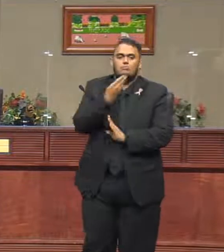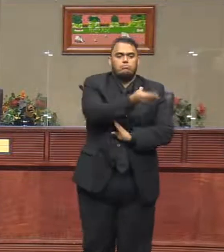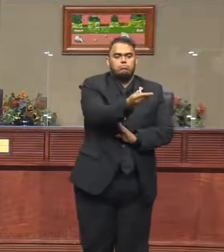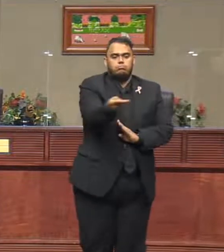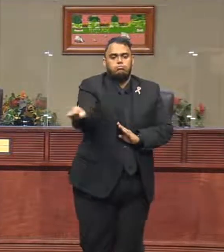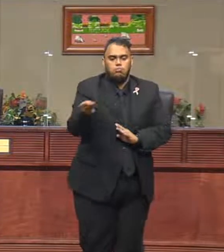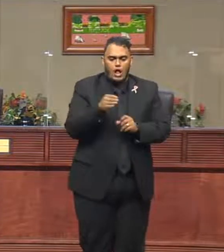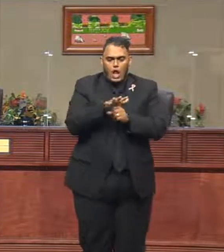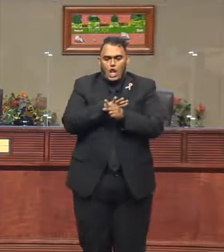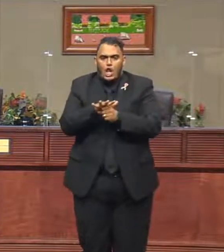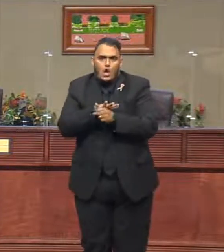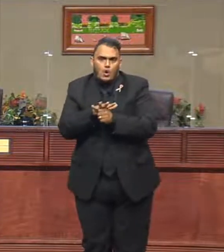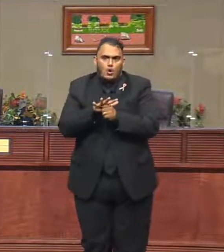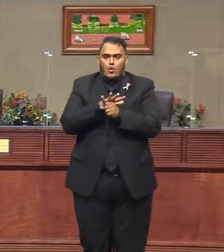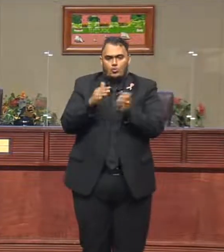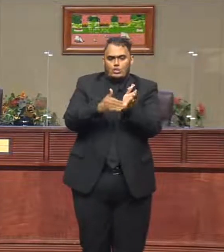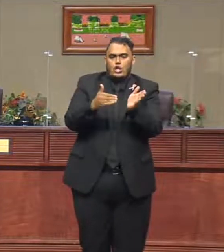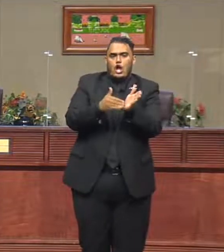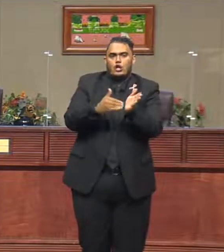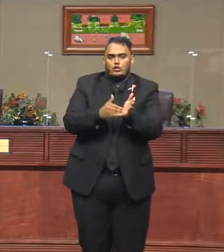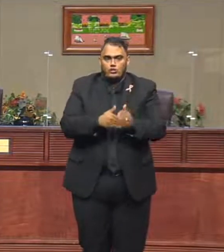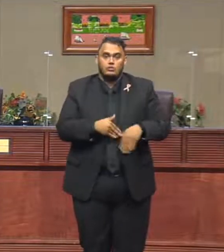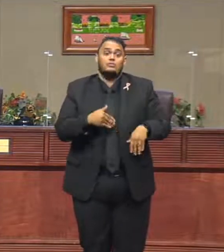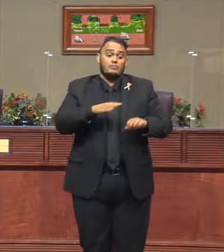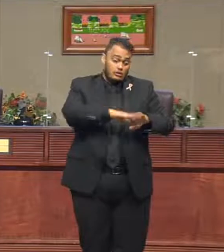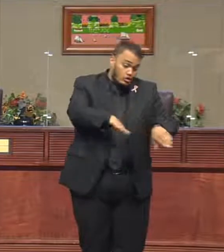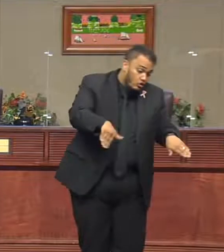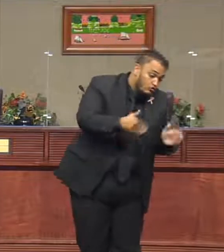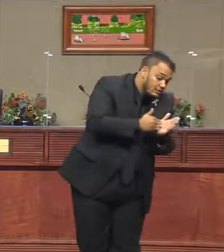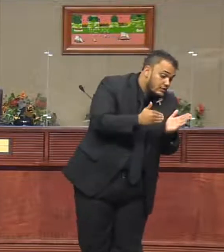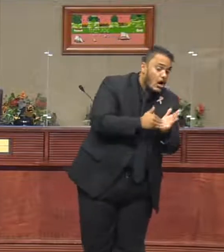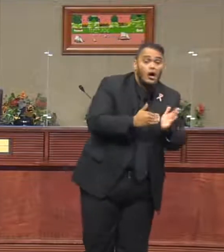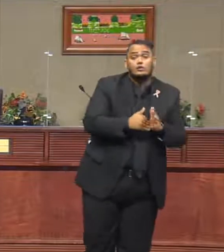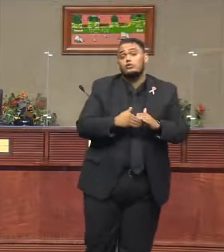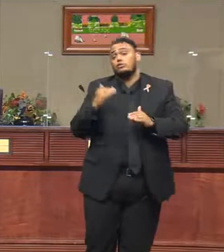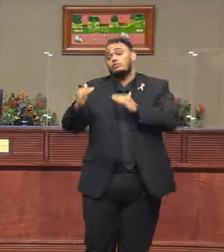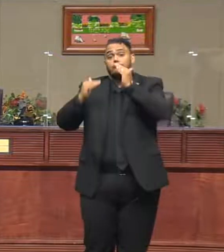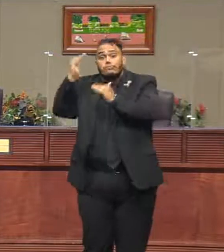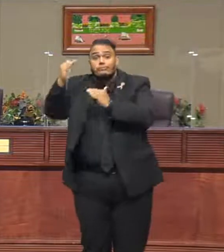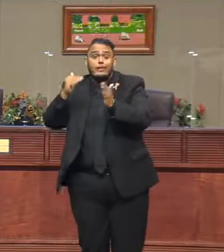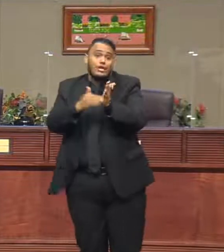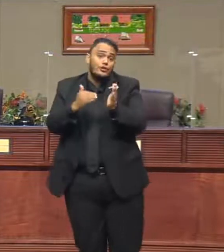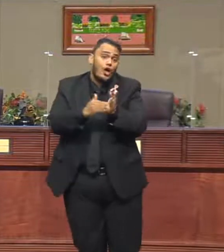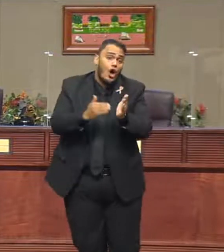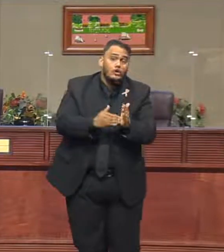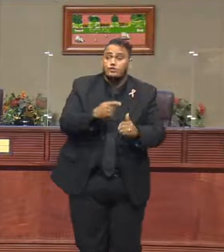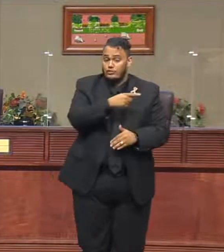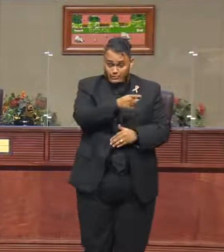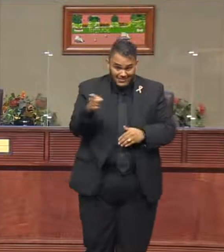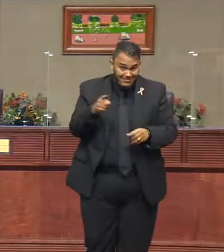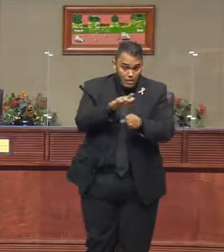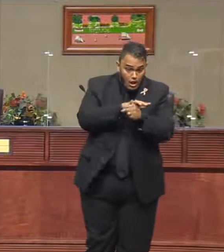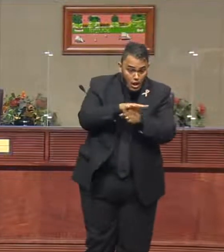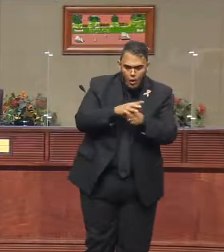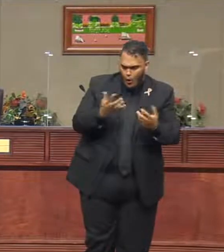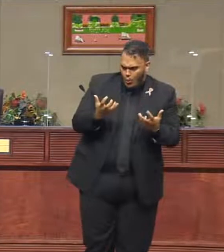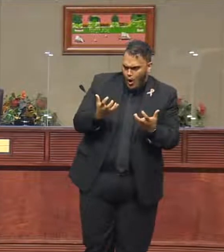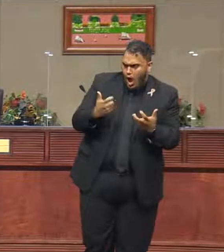and other practices that are requesting vaccines so that we move that inventory before we request more from the